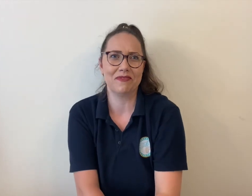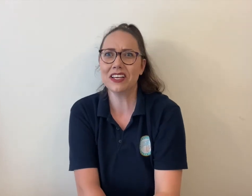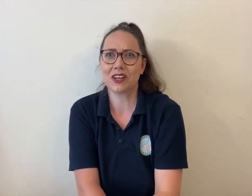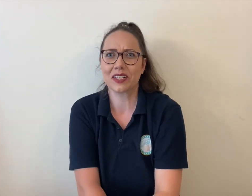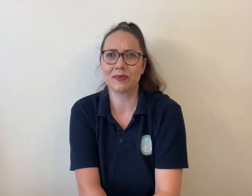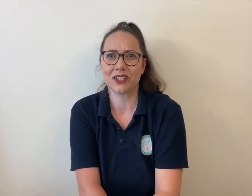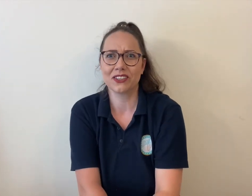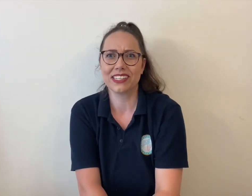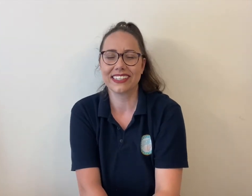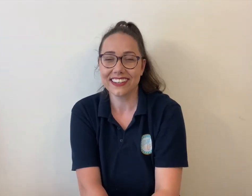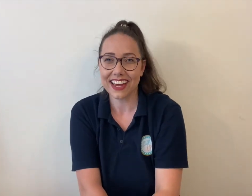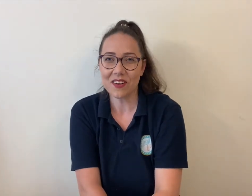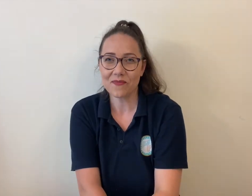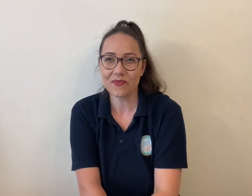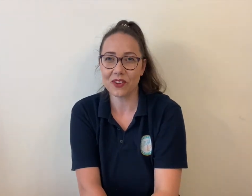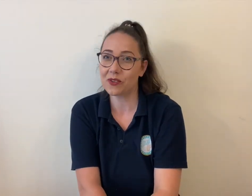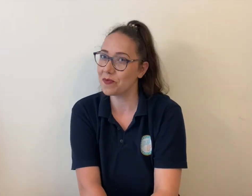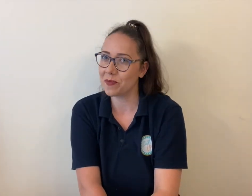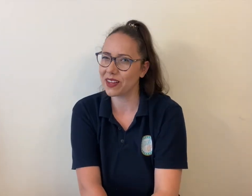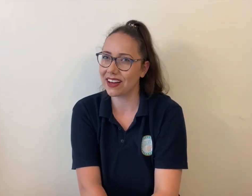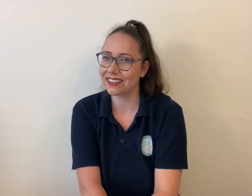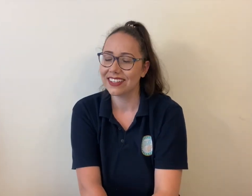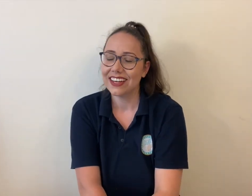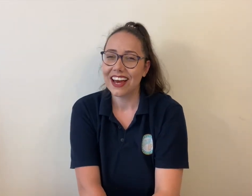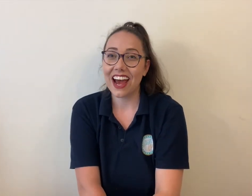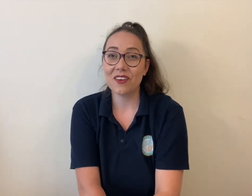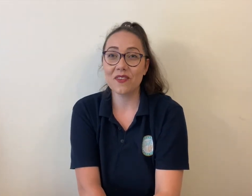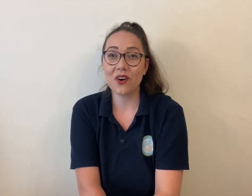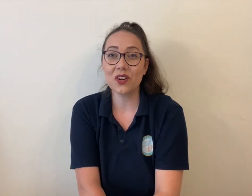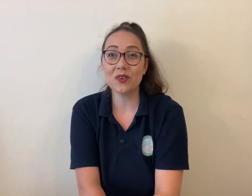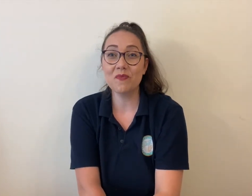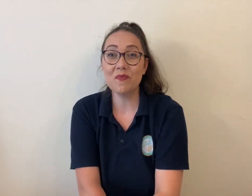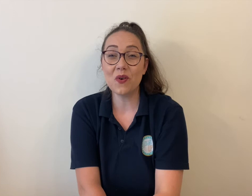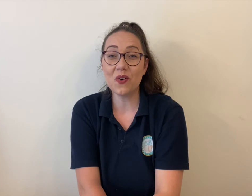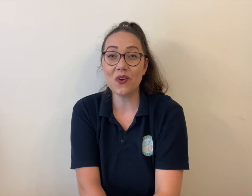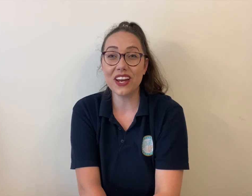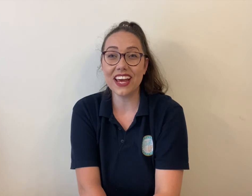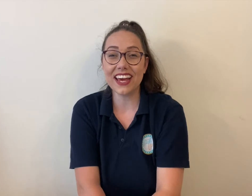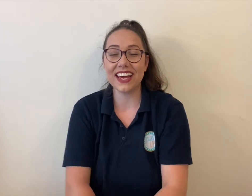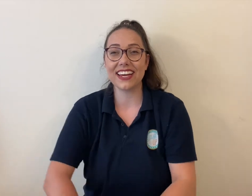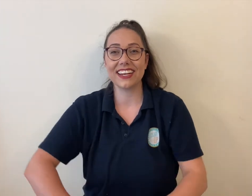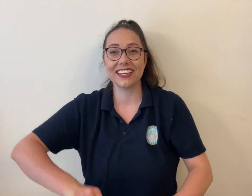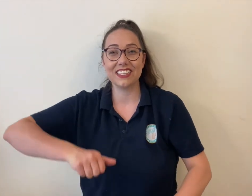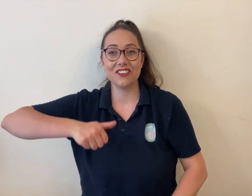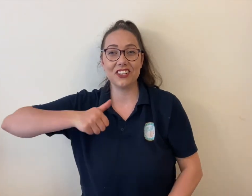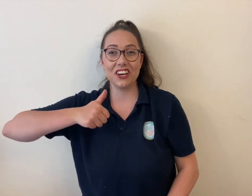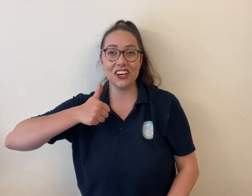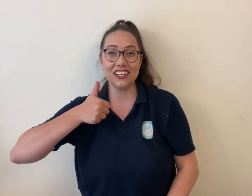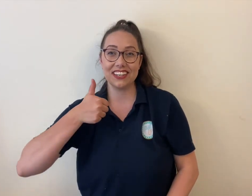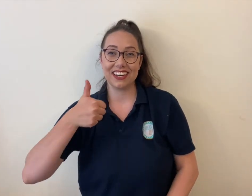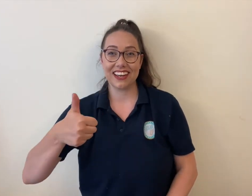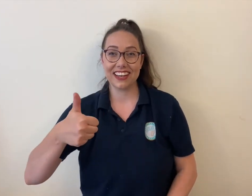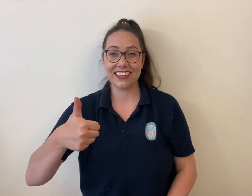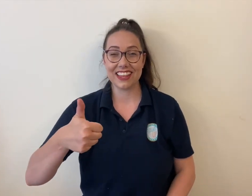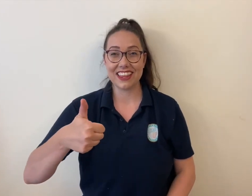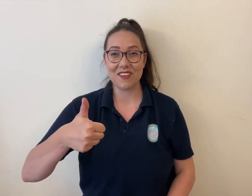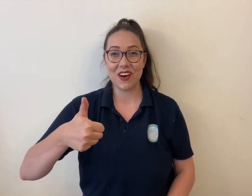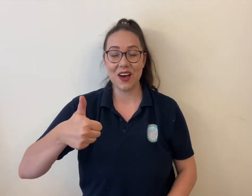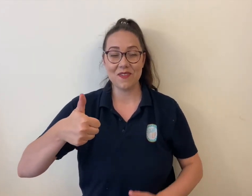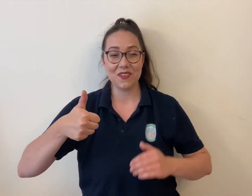facial expressions. Yeah? So just remember that. And then we've got good morning. So good is a thumb up. So we've